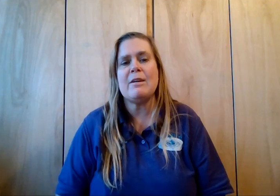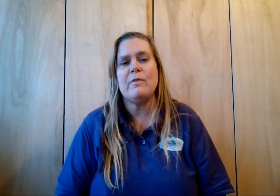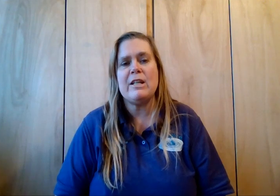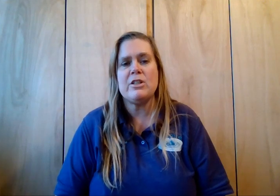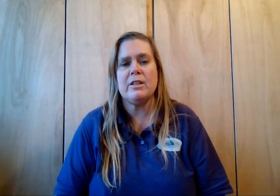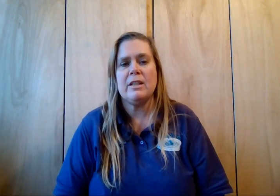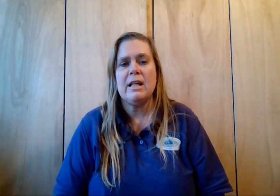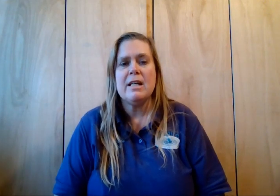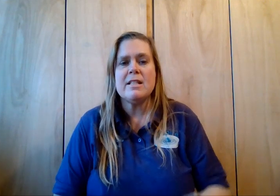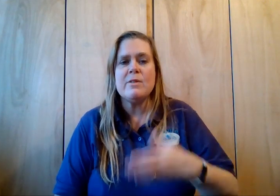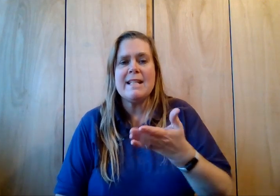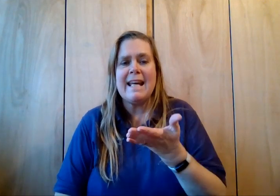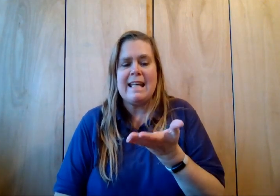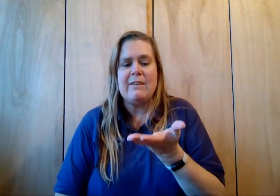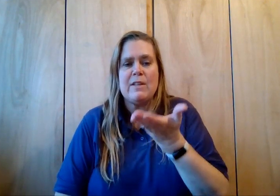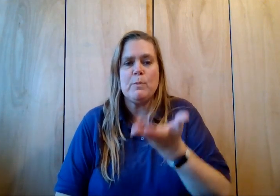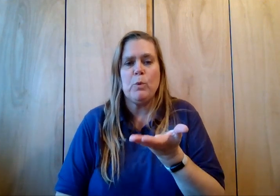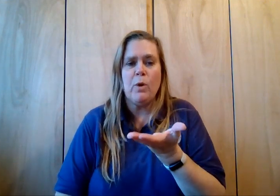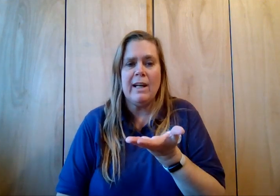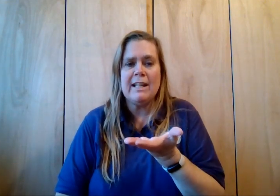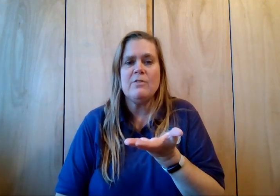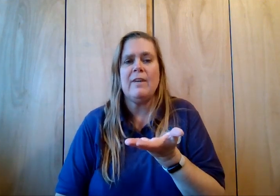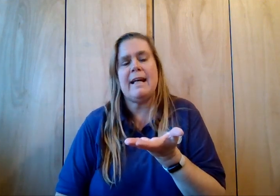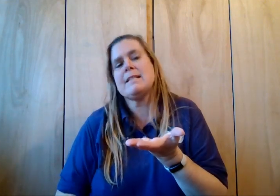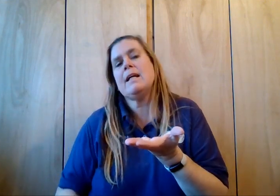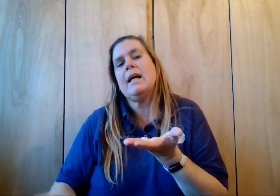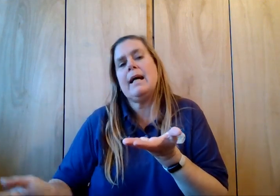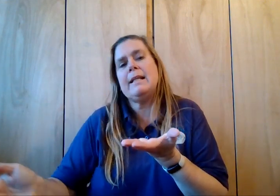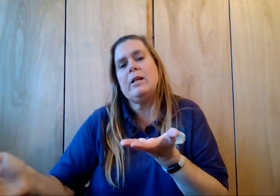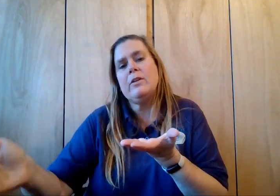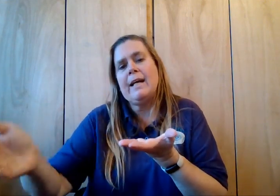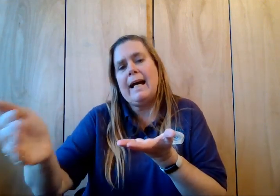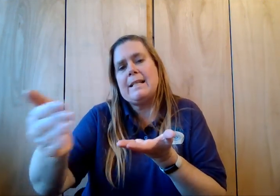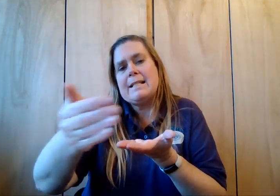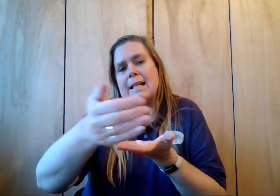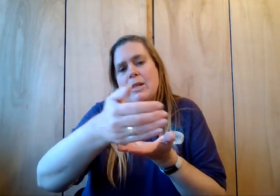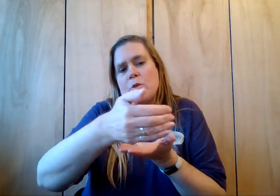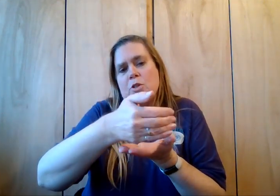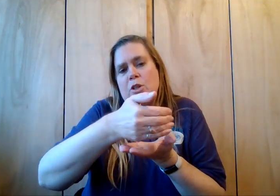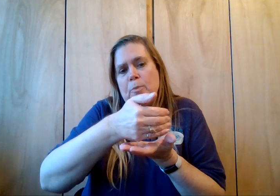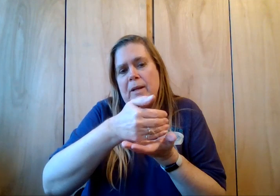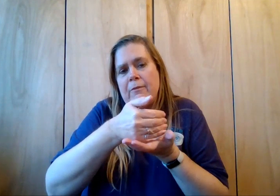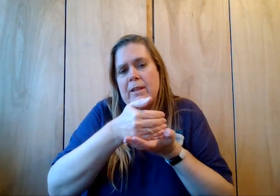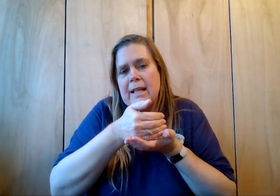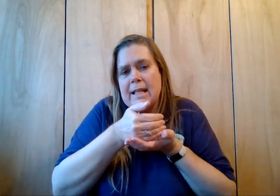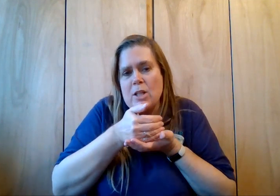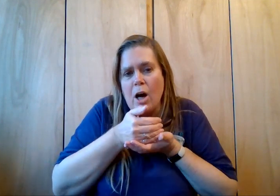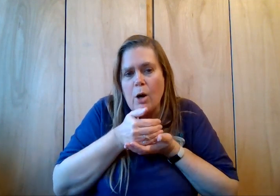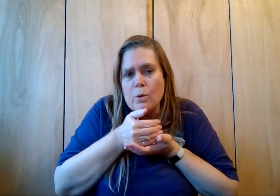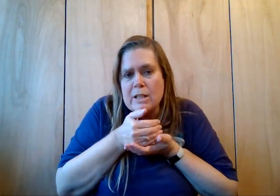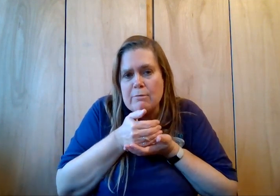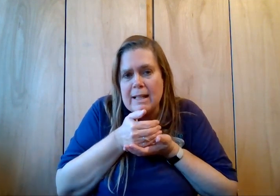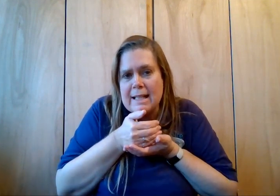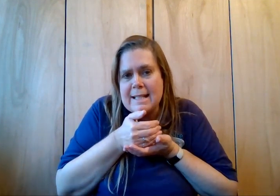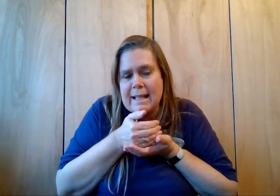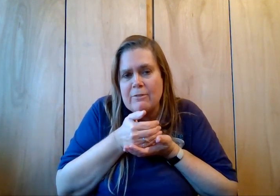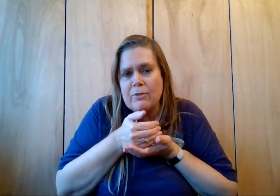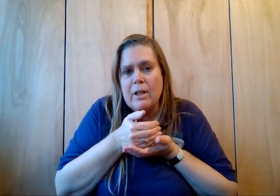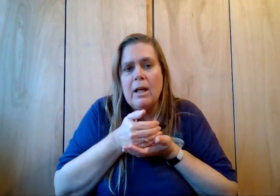salvation. So save is put one hand flat and the other hand, it's like you're scooping everything in to hold it really safe. And that